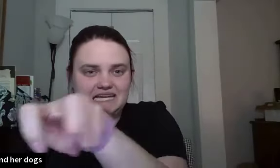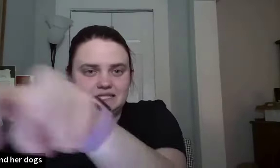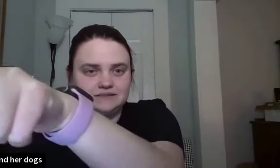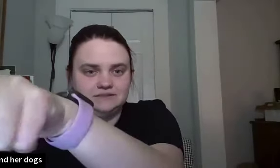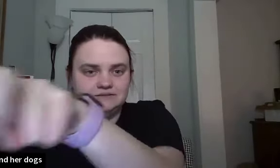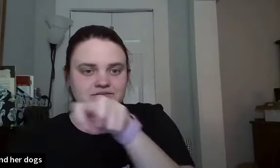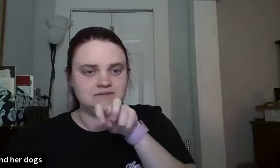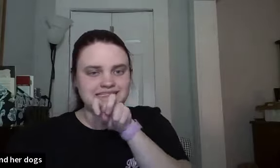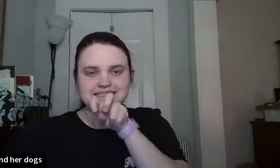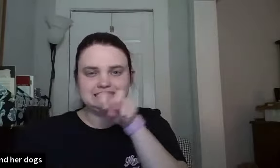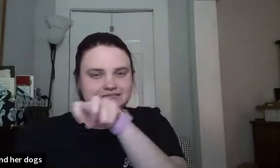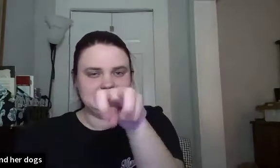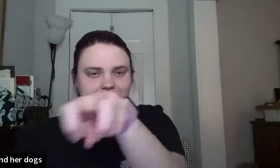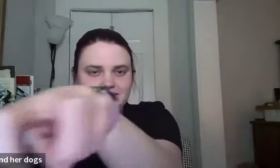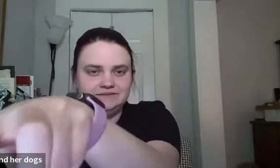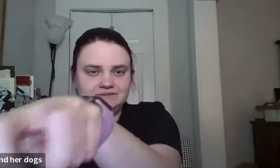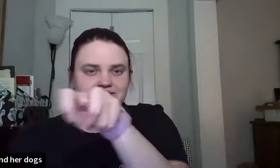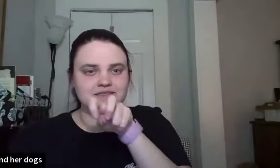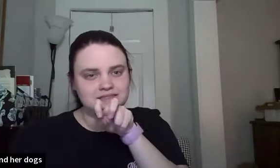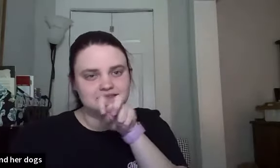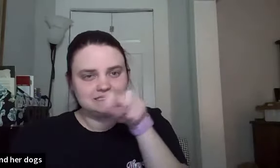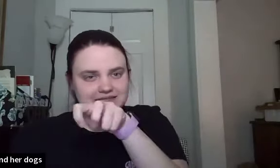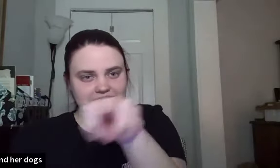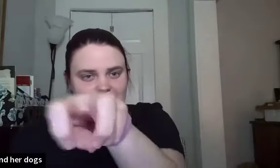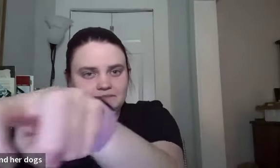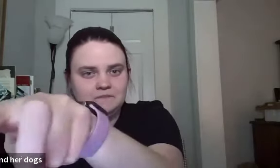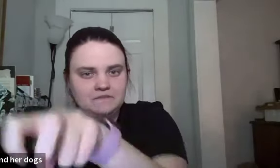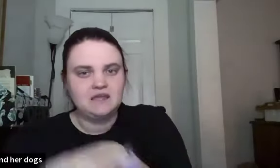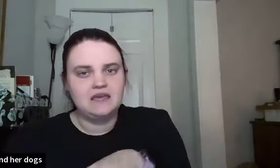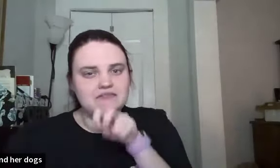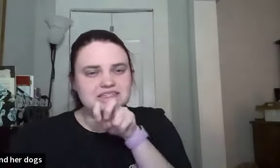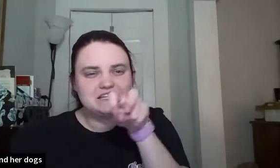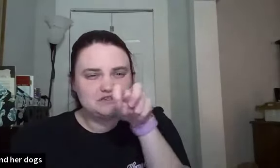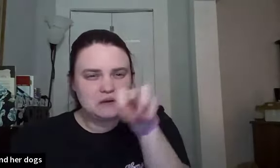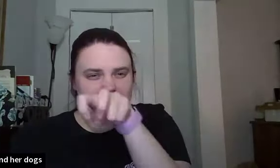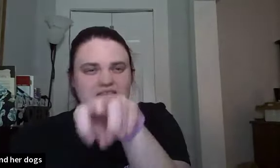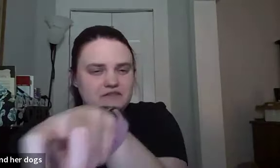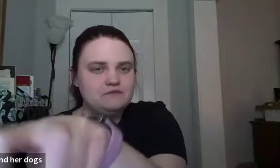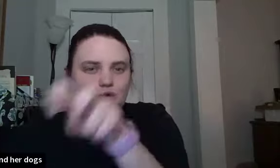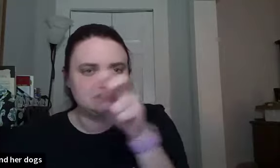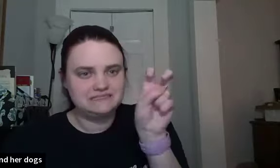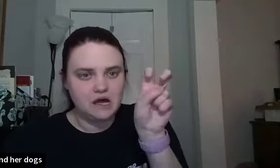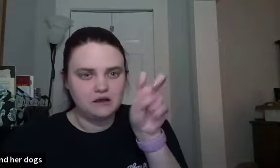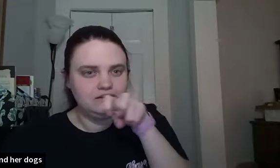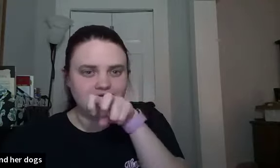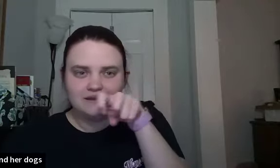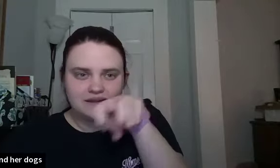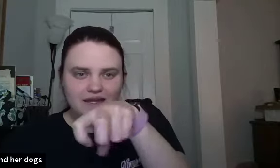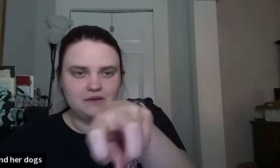snake. Snake. Snake. And this is like to represent like the forked tongue and coming